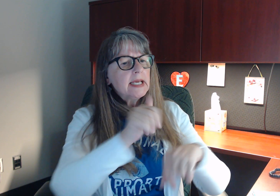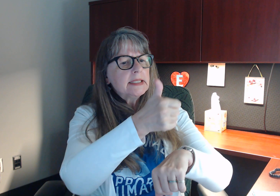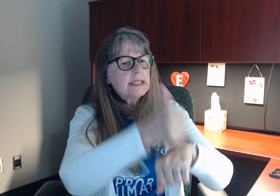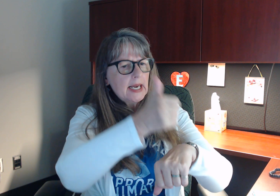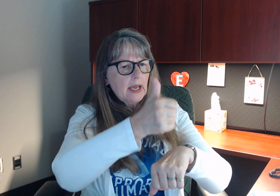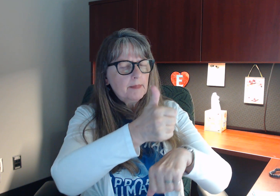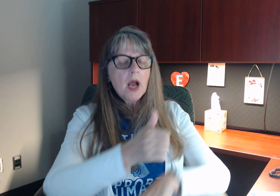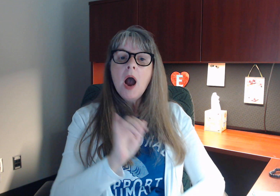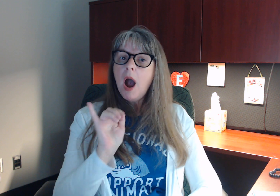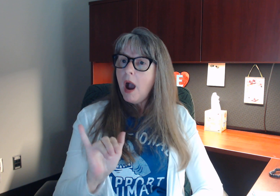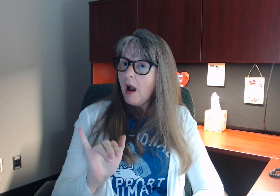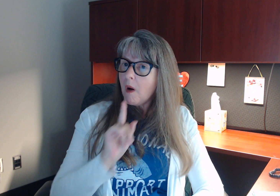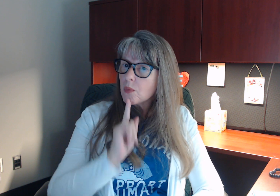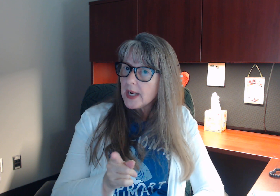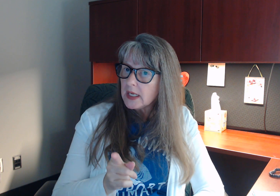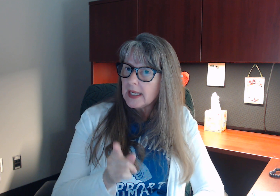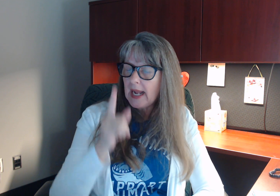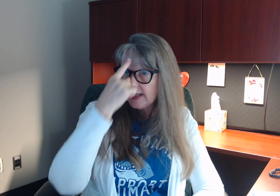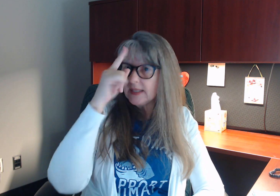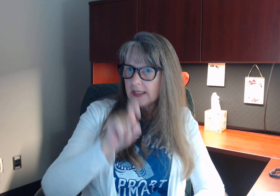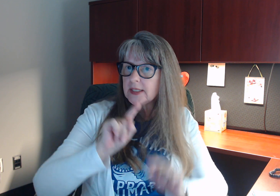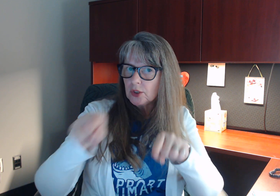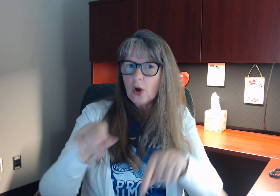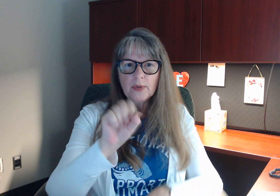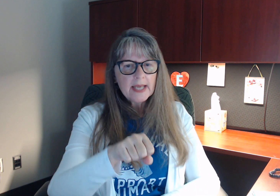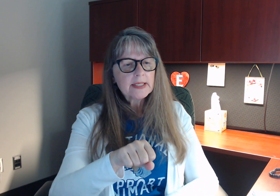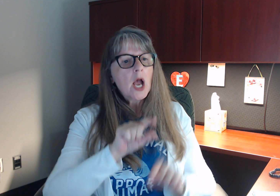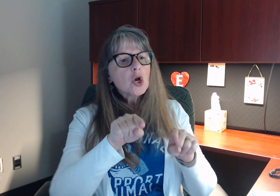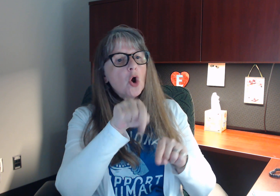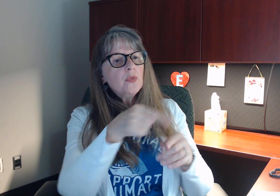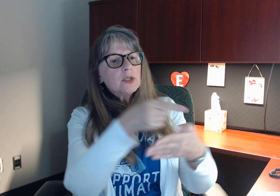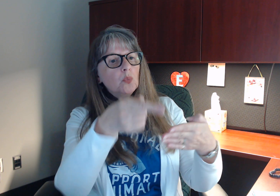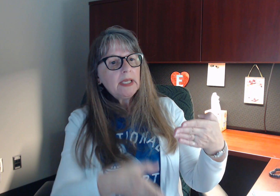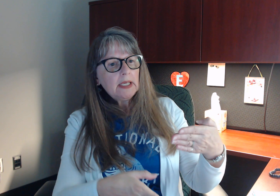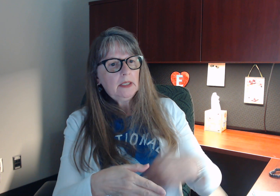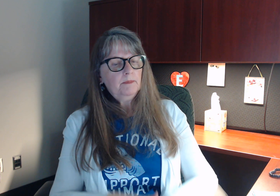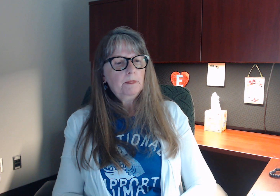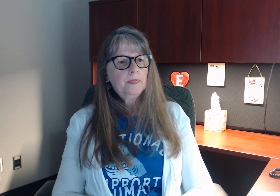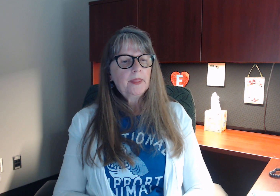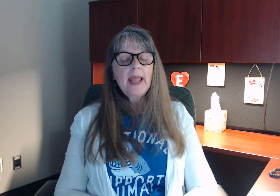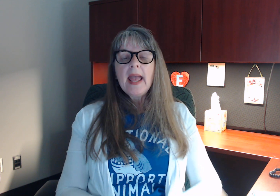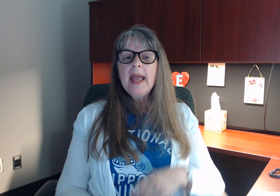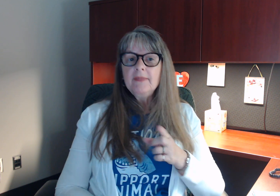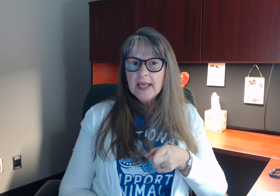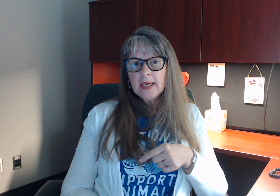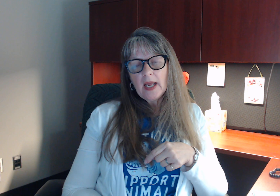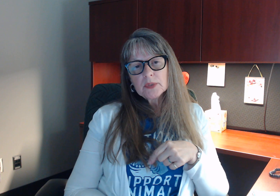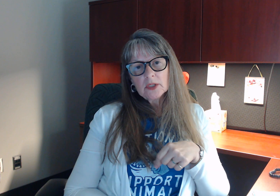set up. Oh, really? I think I need to go. Yes, go this weekend. And then I was going to talk